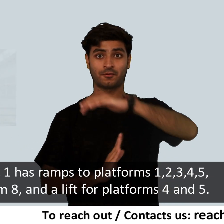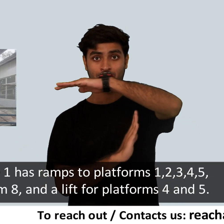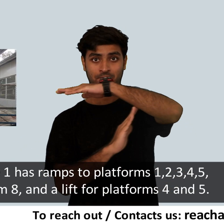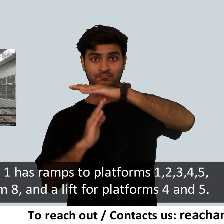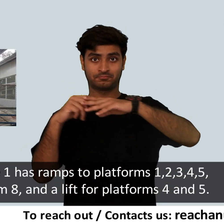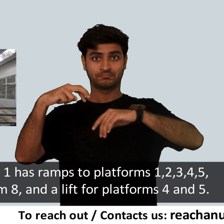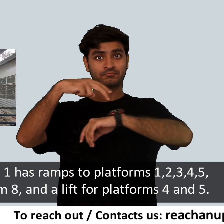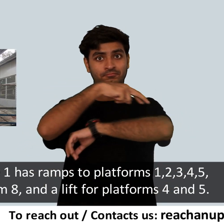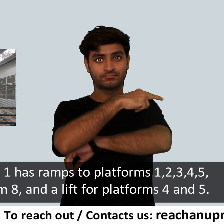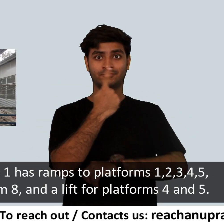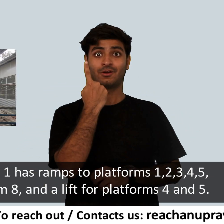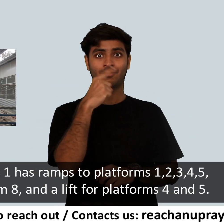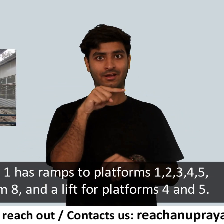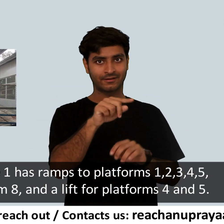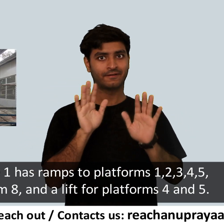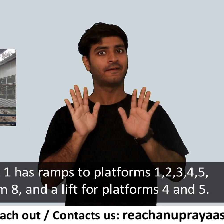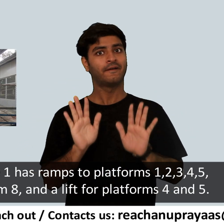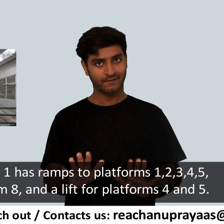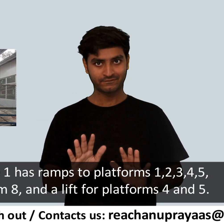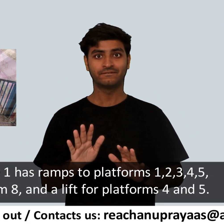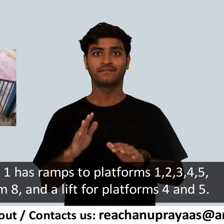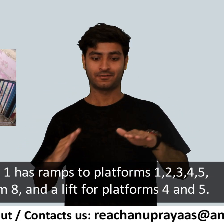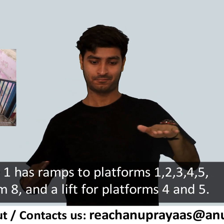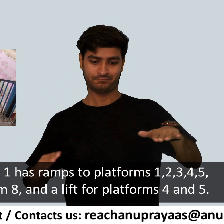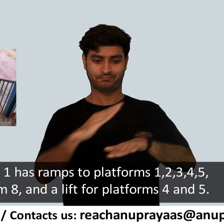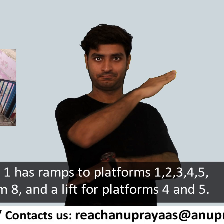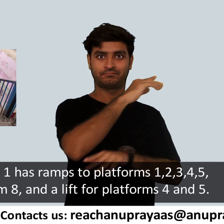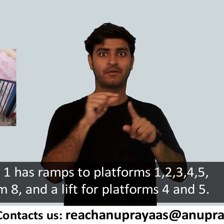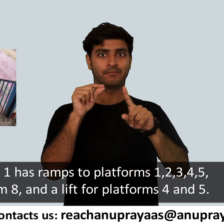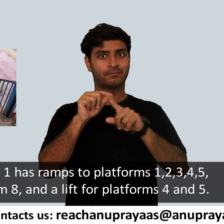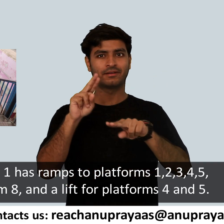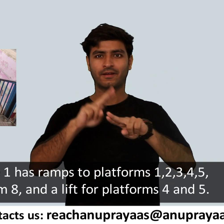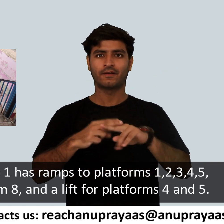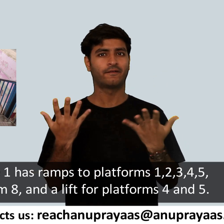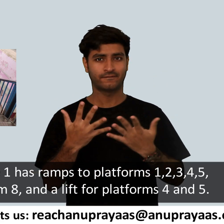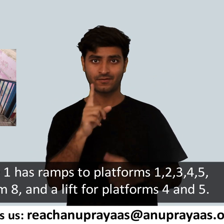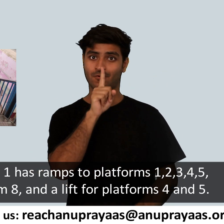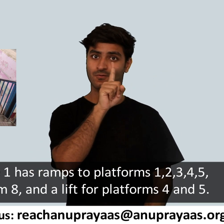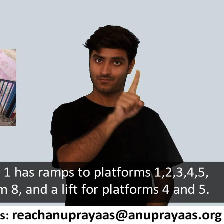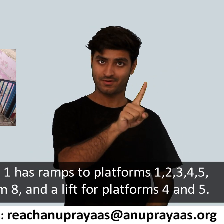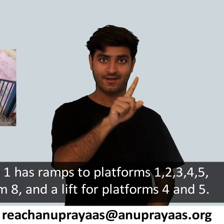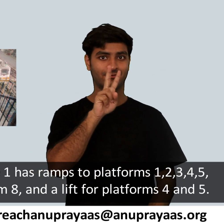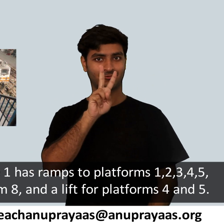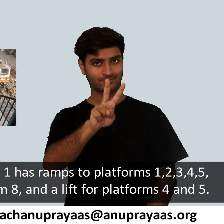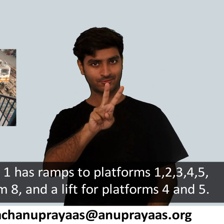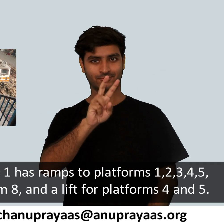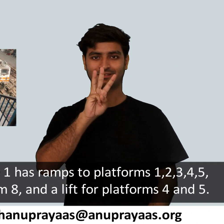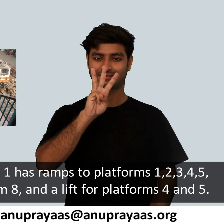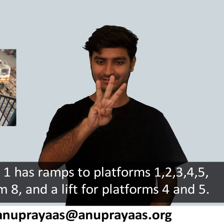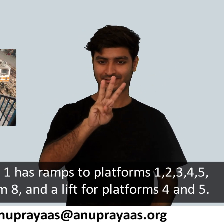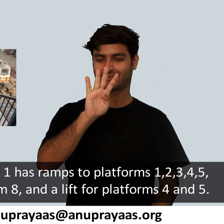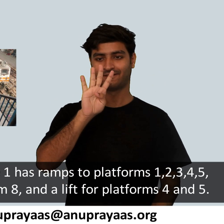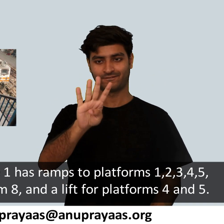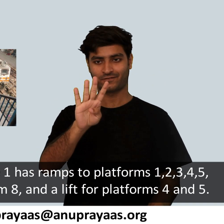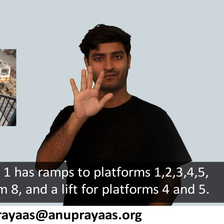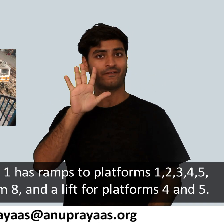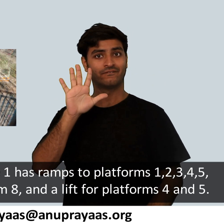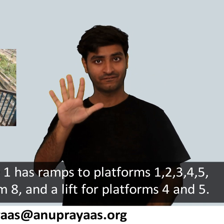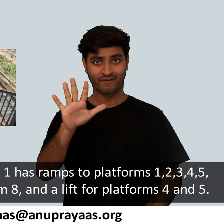Foot overbridge 1 has ramps to platform 1, 2, 3, 4, 5, stairs at platform 8 and a